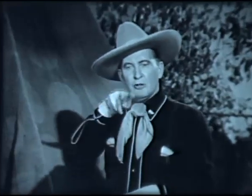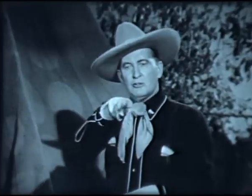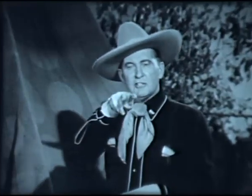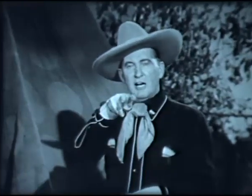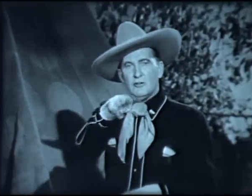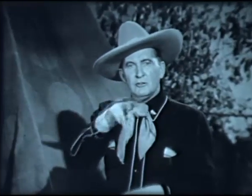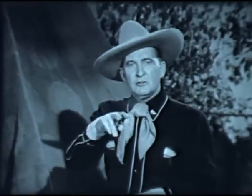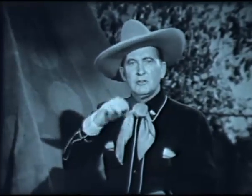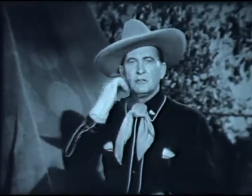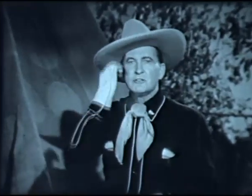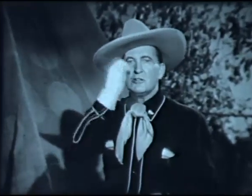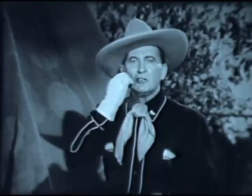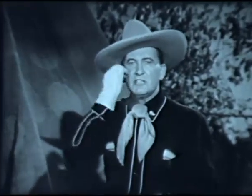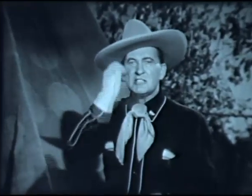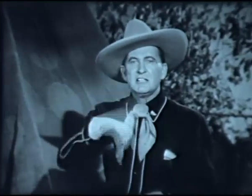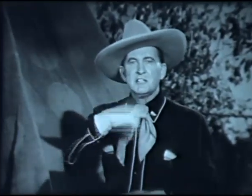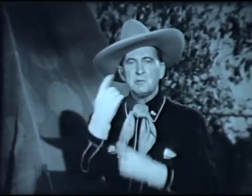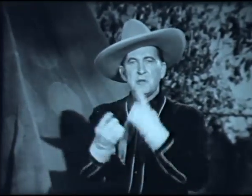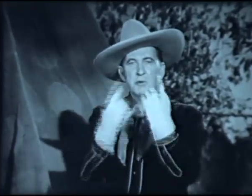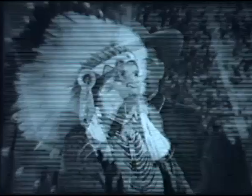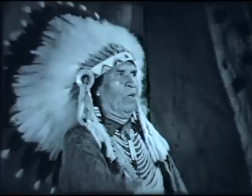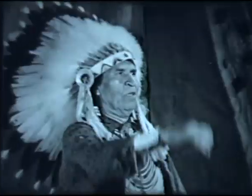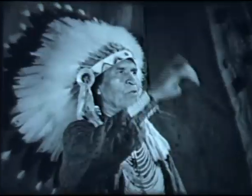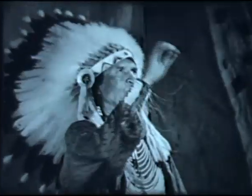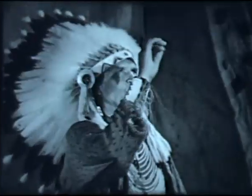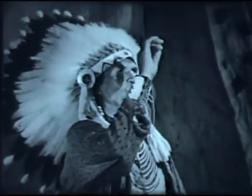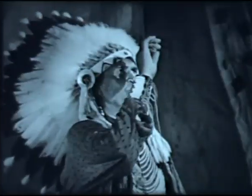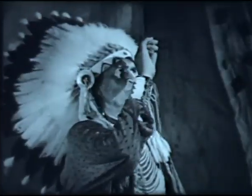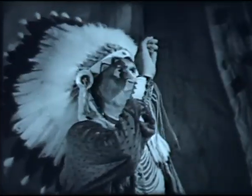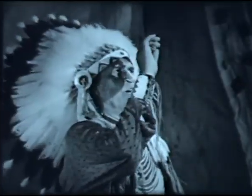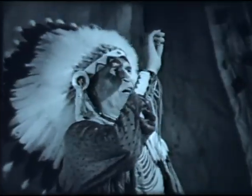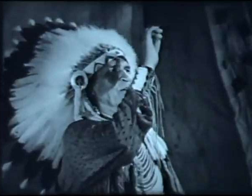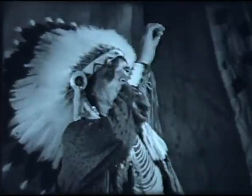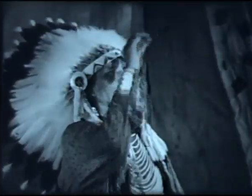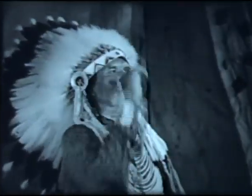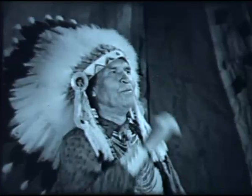looked down and saw these Indian people. No.